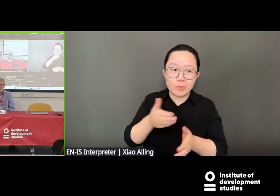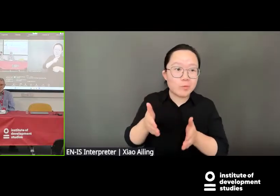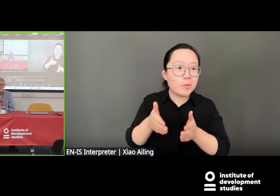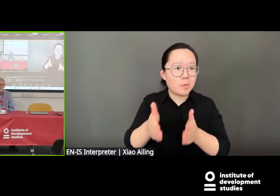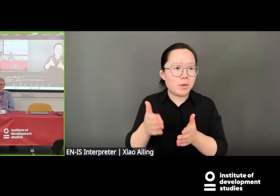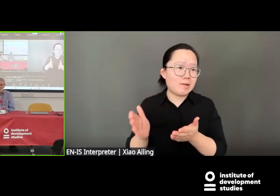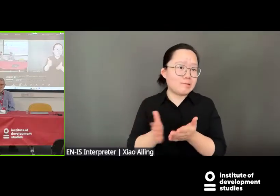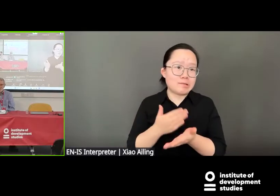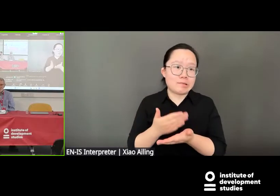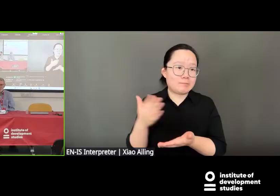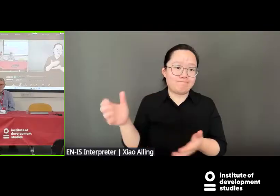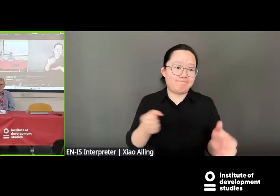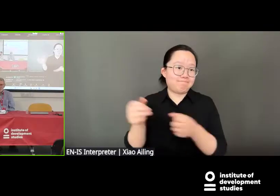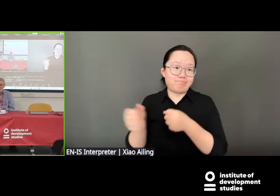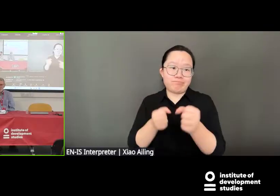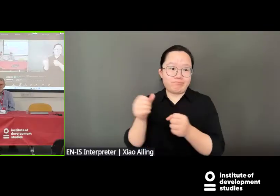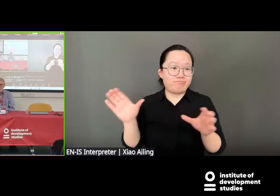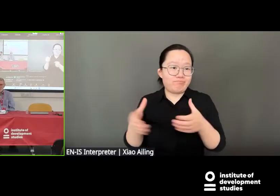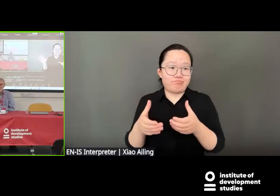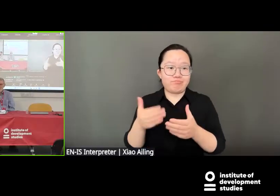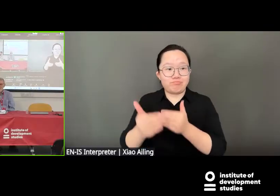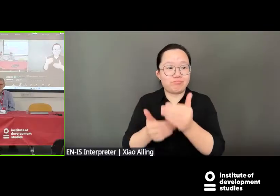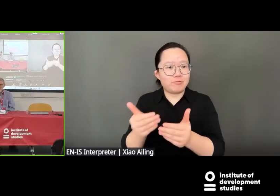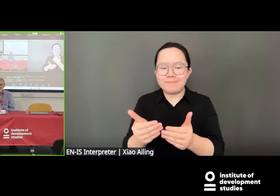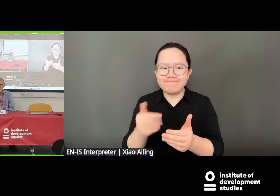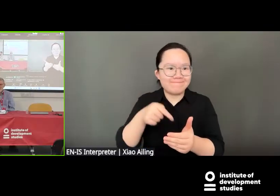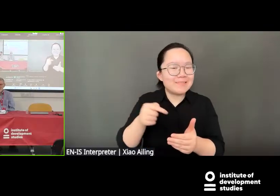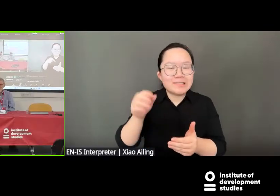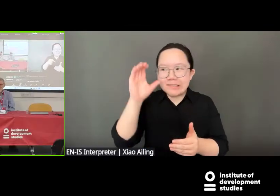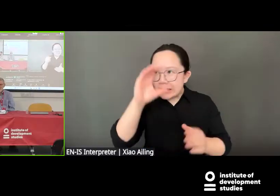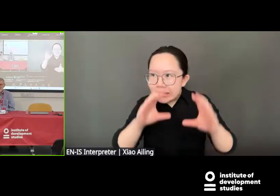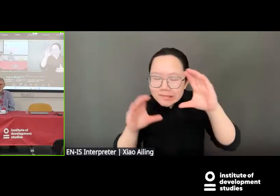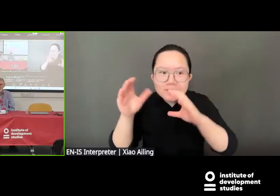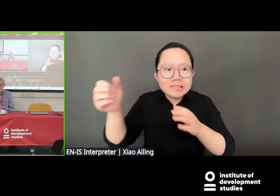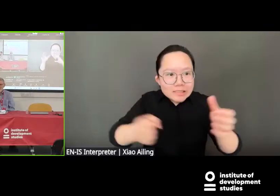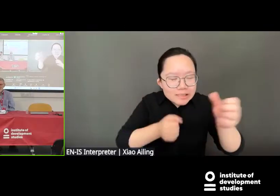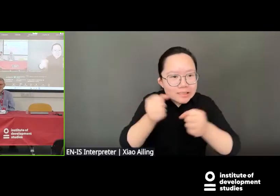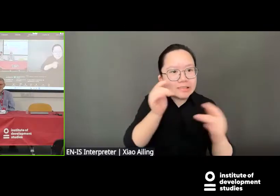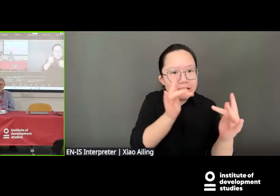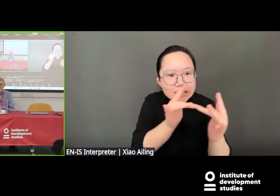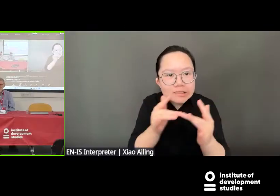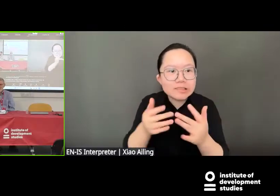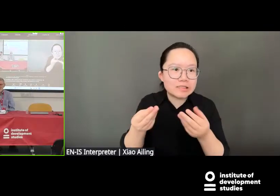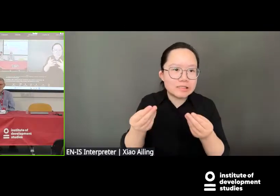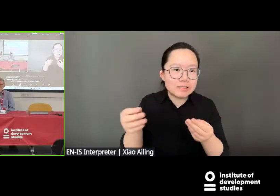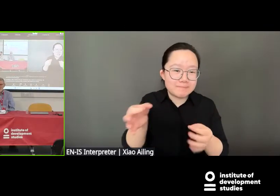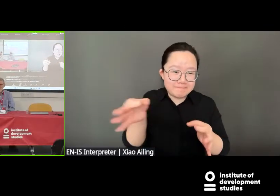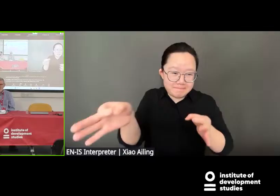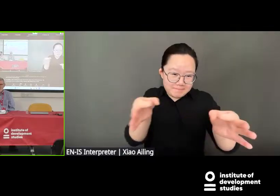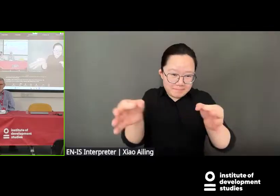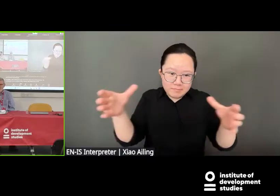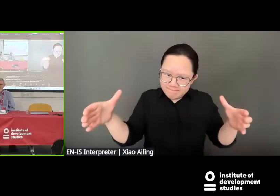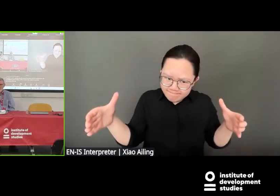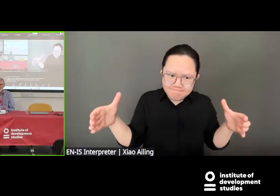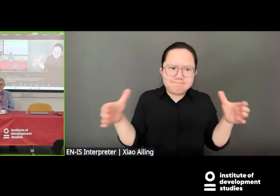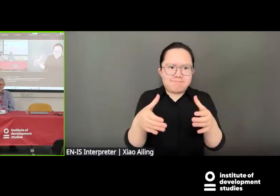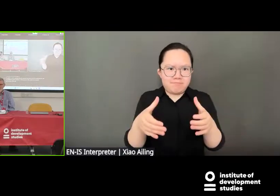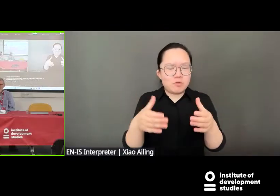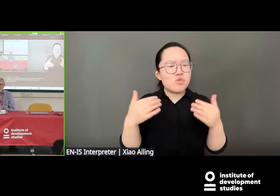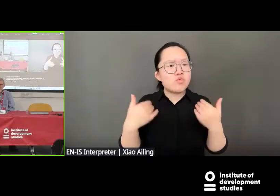power dynamics within research still existed to an extent. Yet, working with peer researchers with